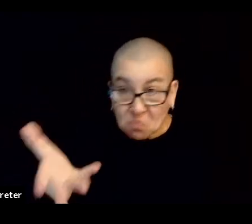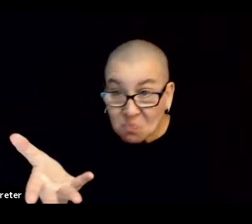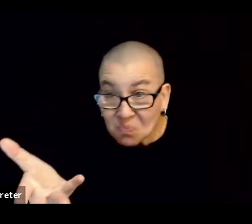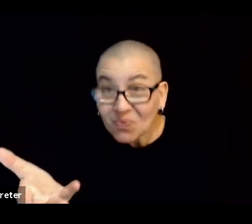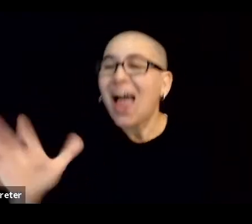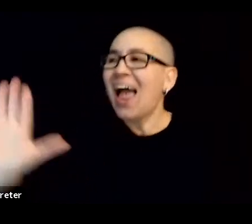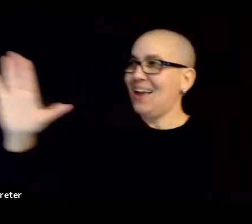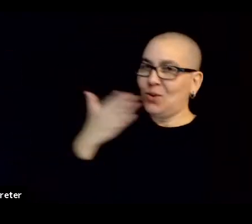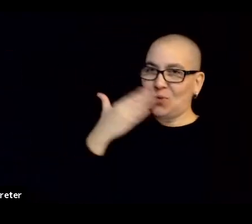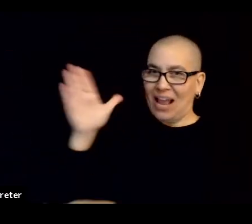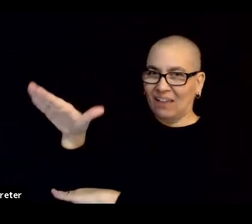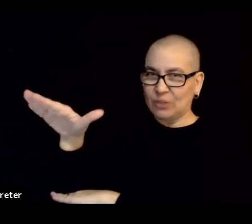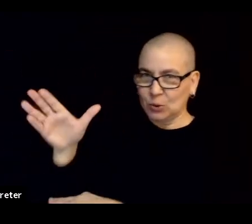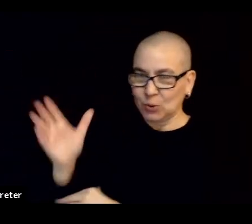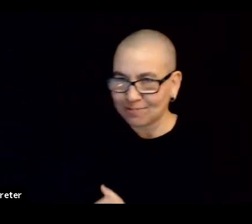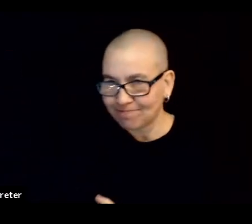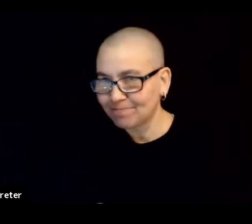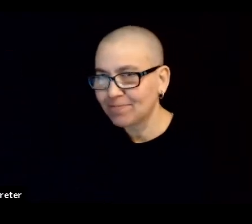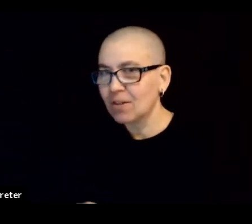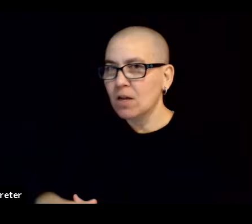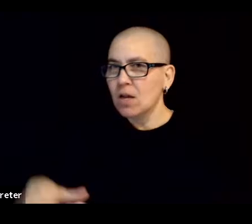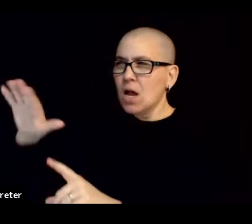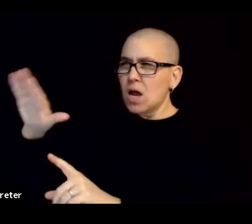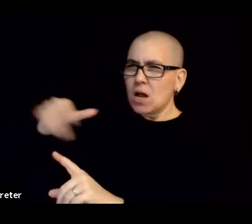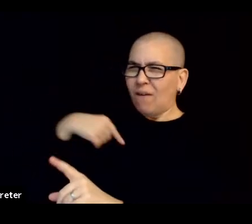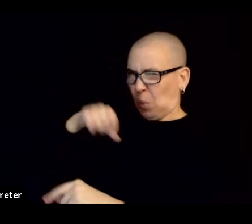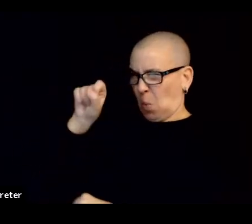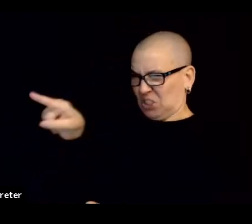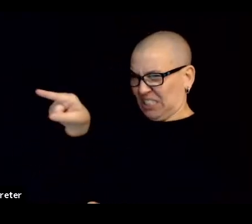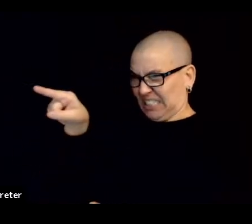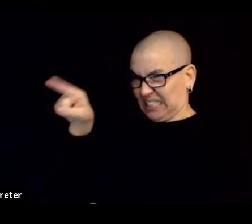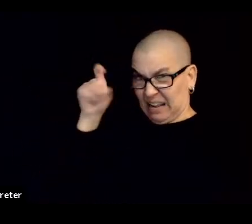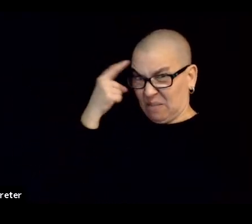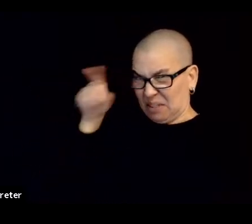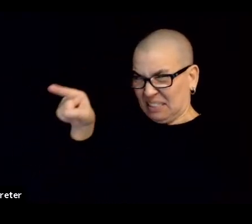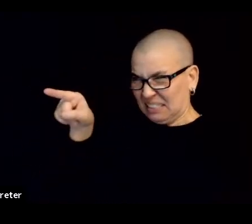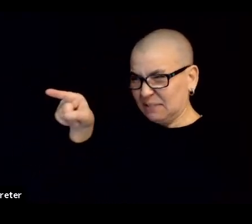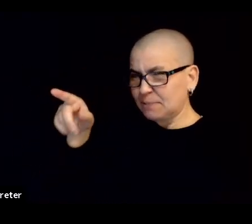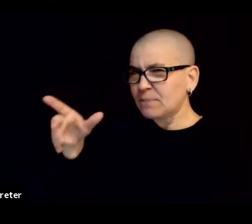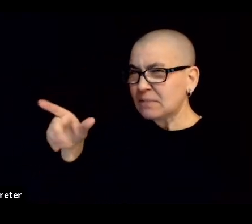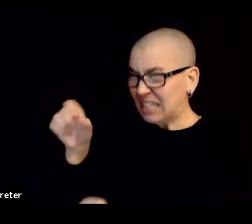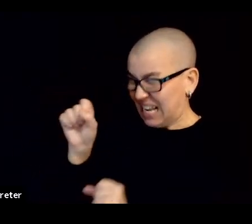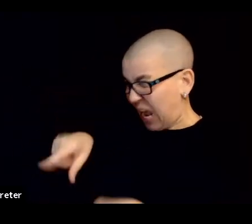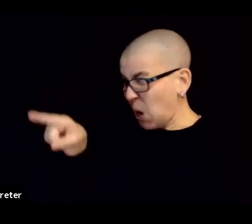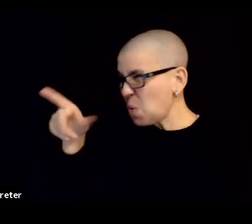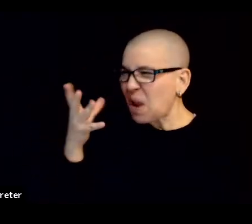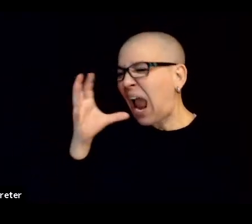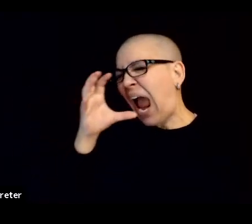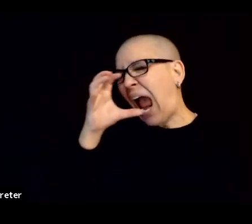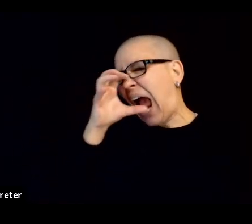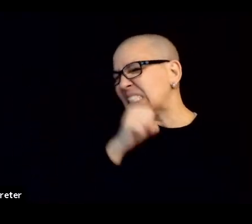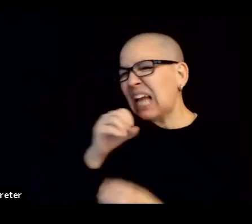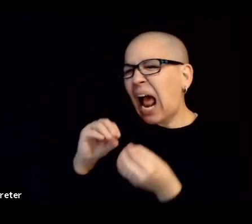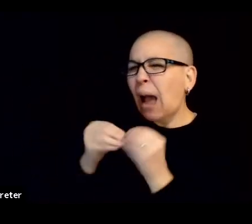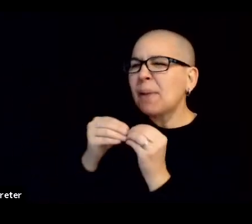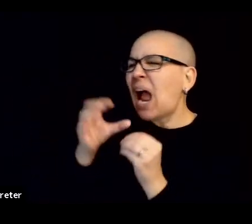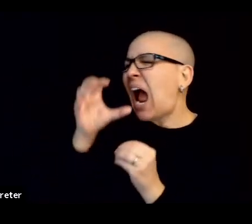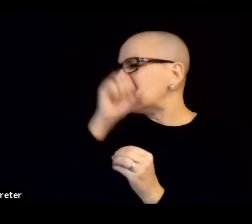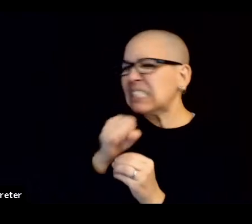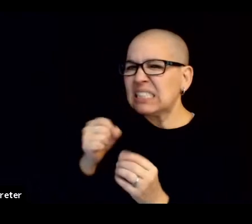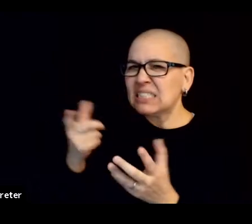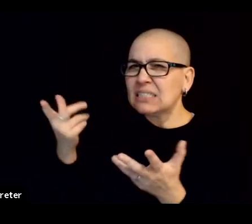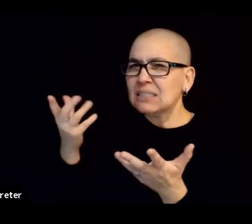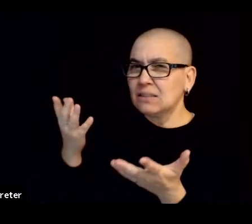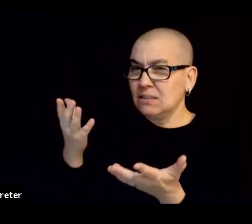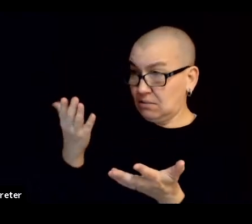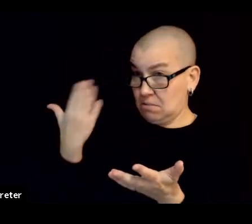any estimate of how much more vaccine you might anticipate in the coming weeks. It sounds like the rate of 60,000 per week is